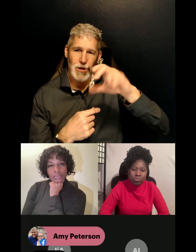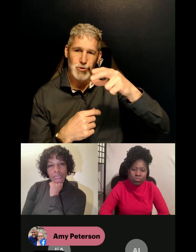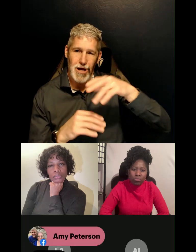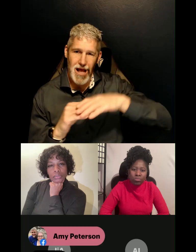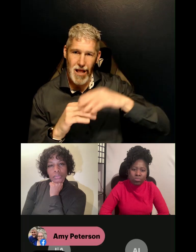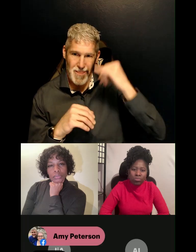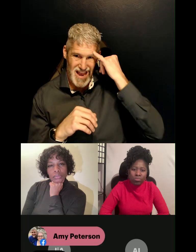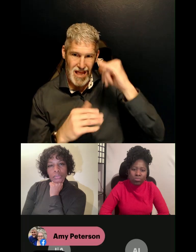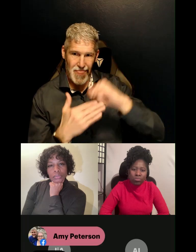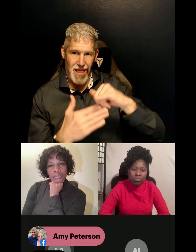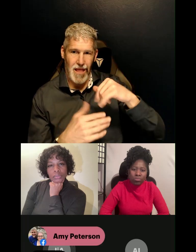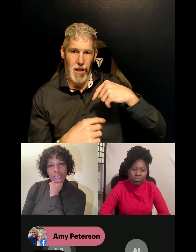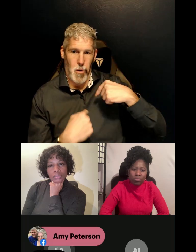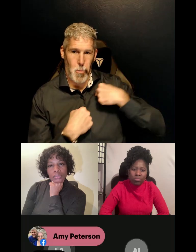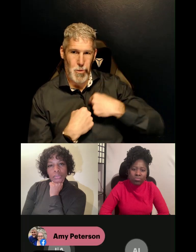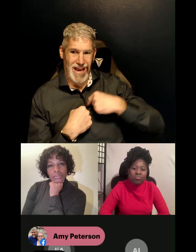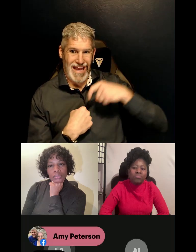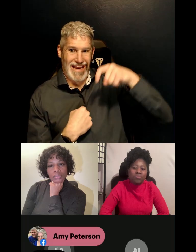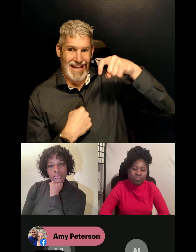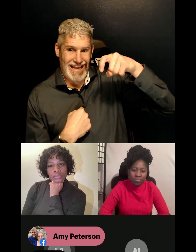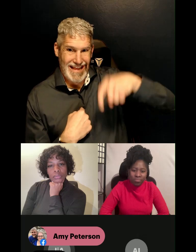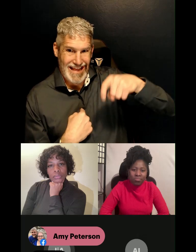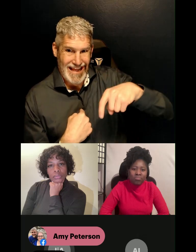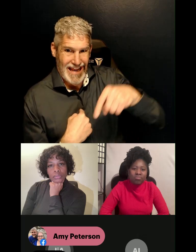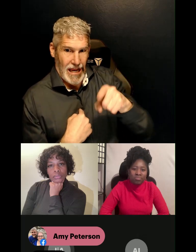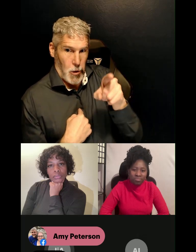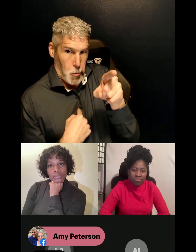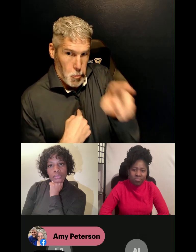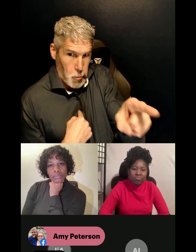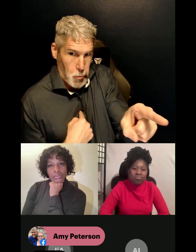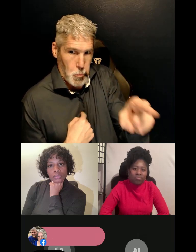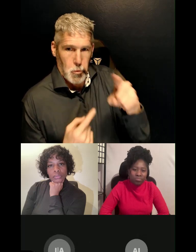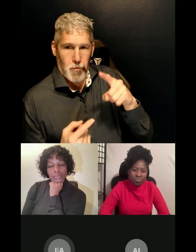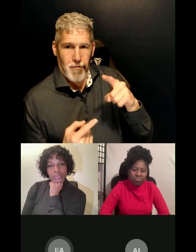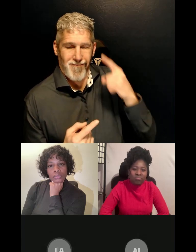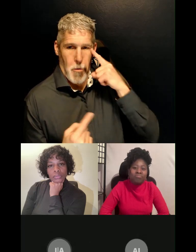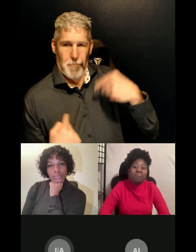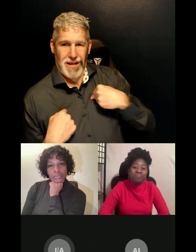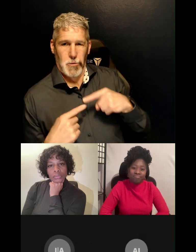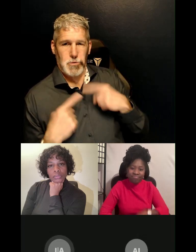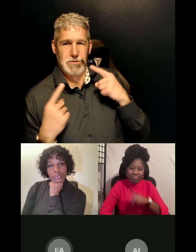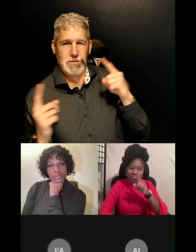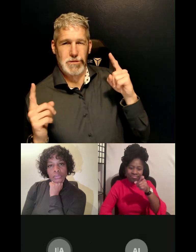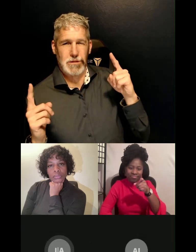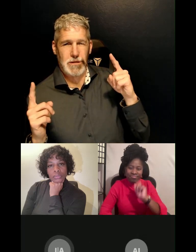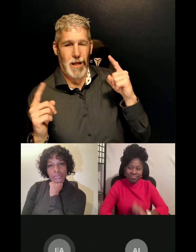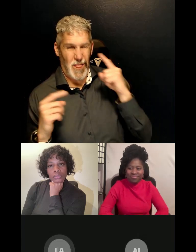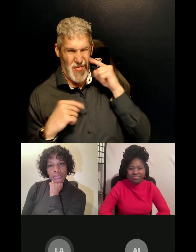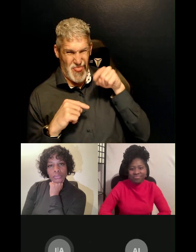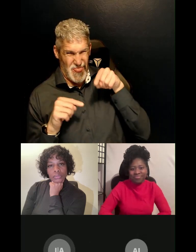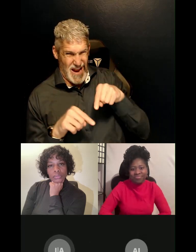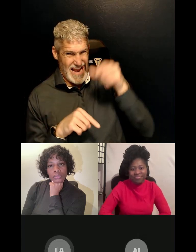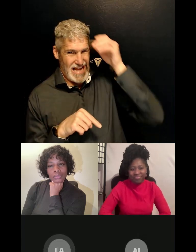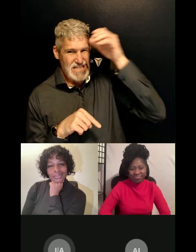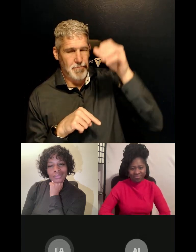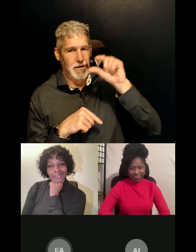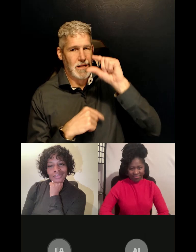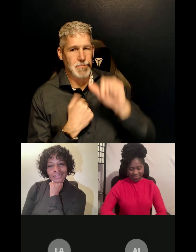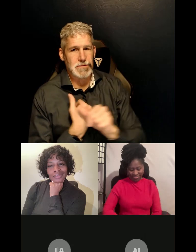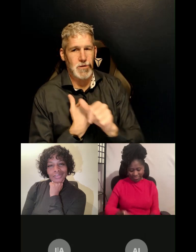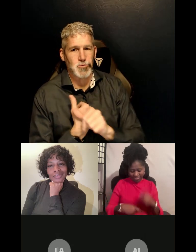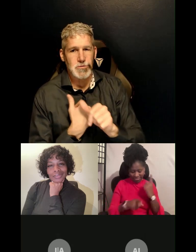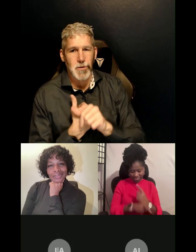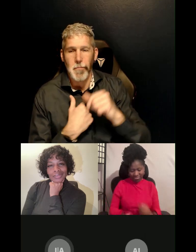to latch on to the concept that we need you for me to be